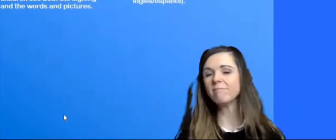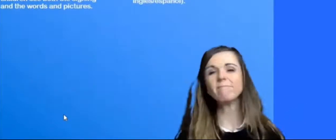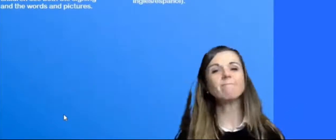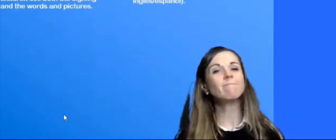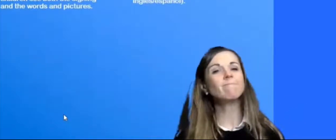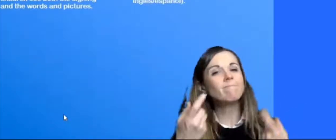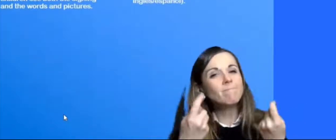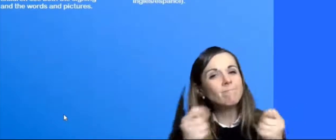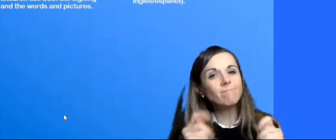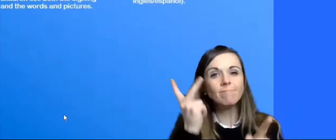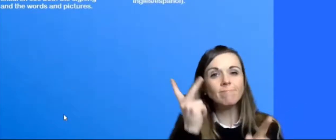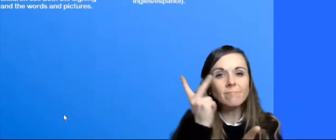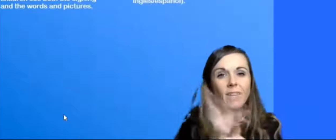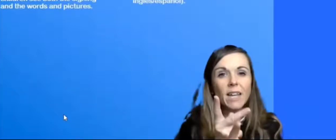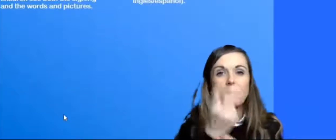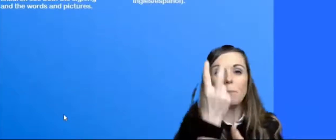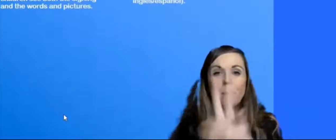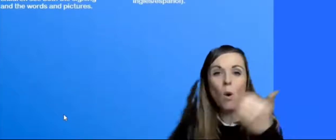The second principle